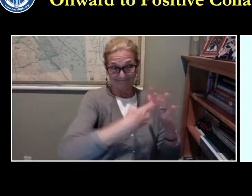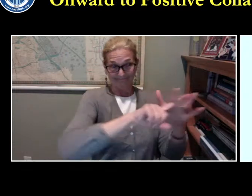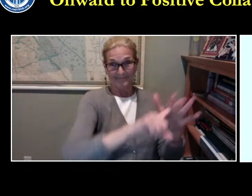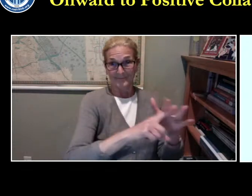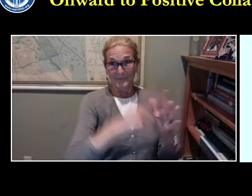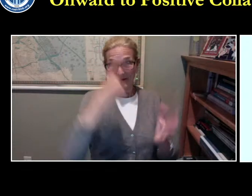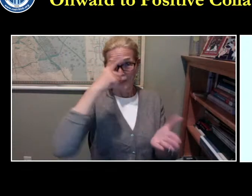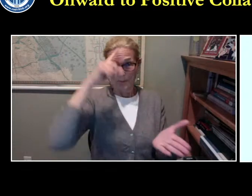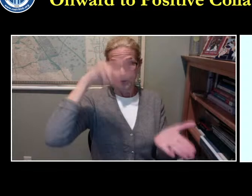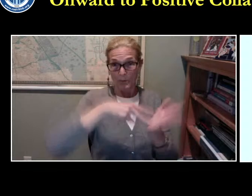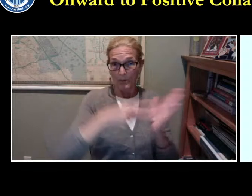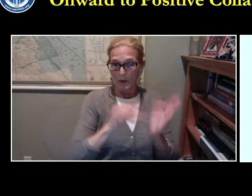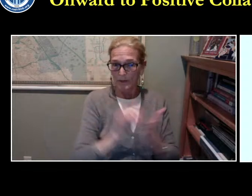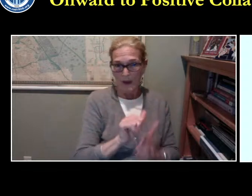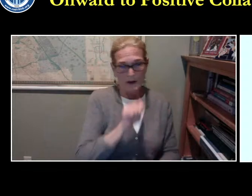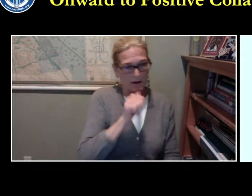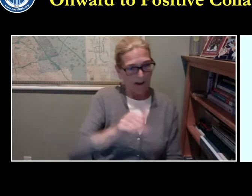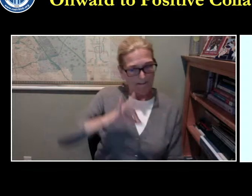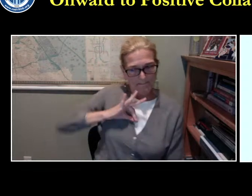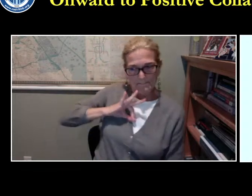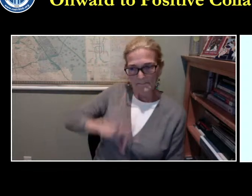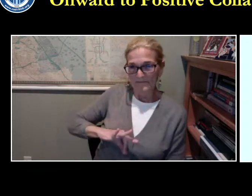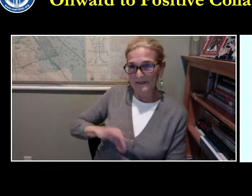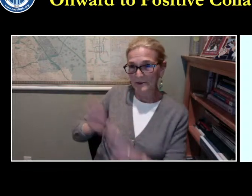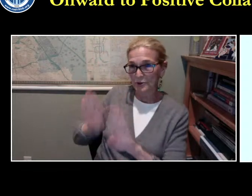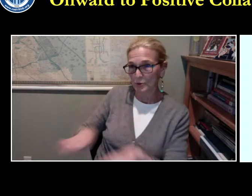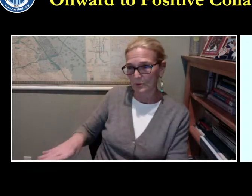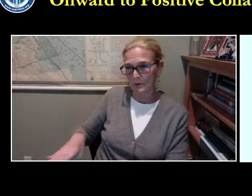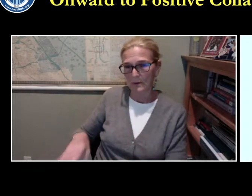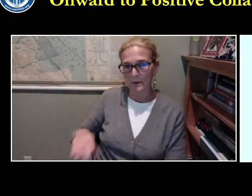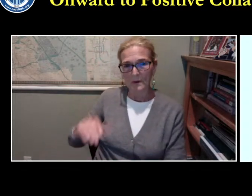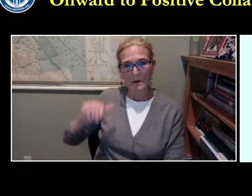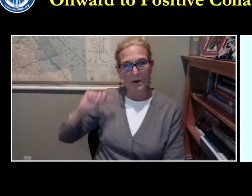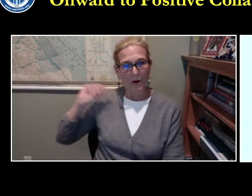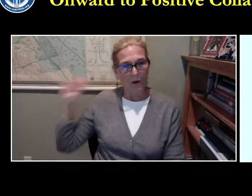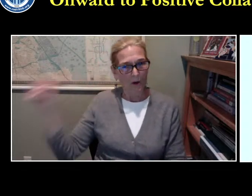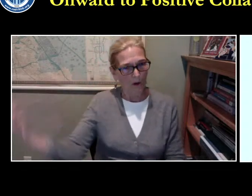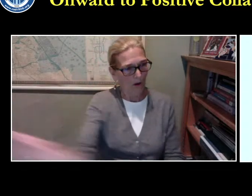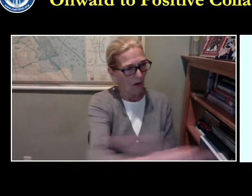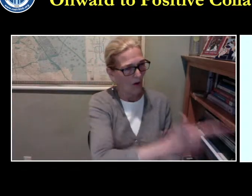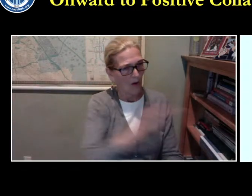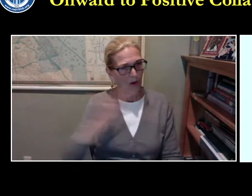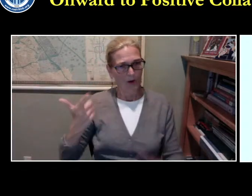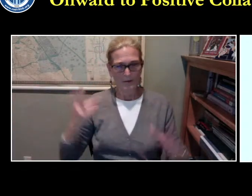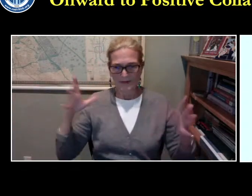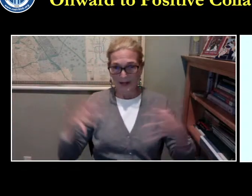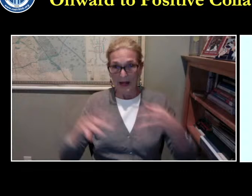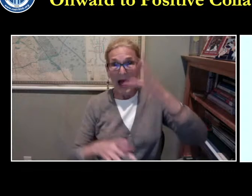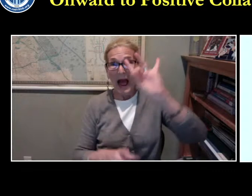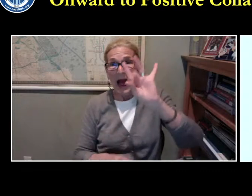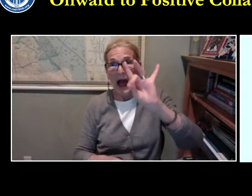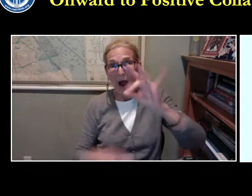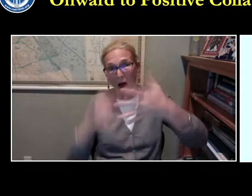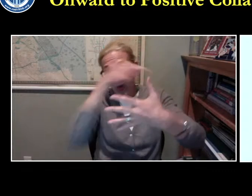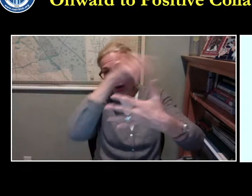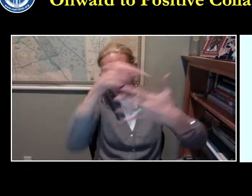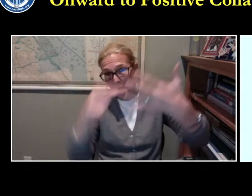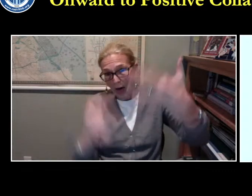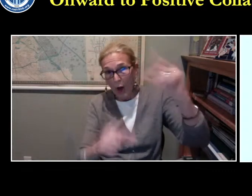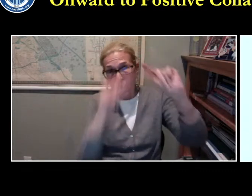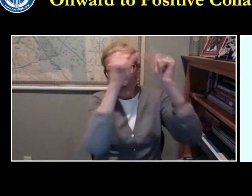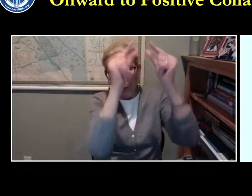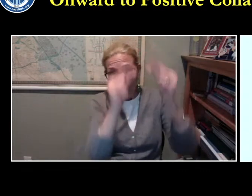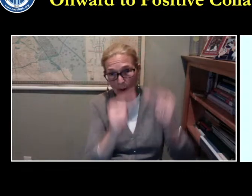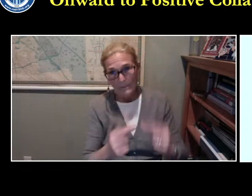If you can see here on the screen, when policies are enacted for purposes that do not benefit children, we have